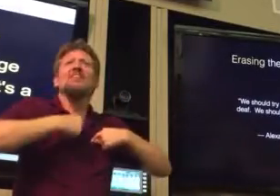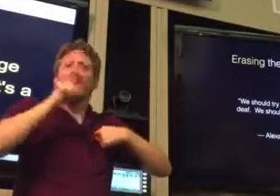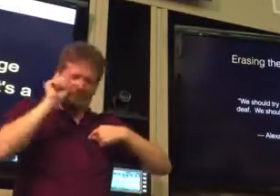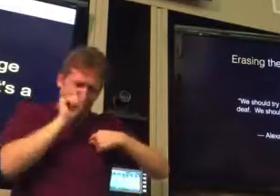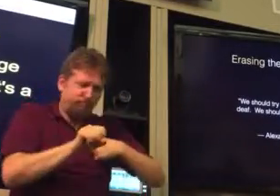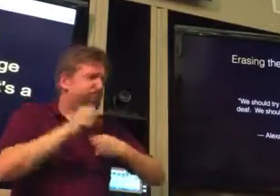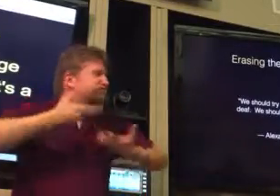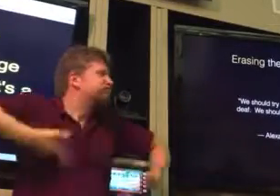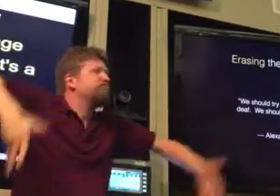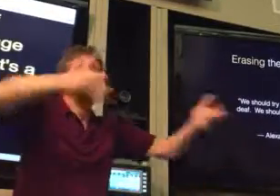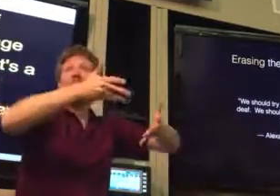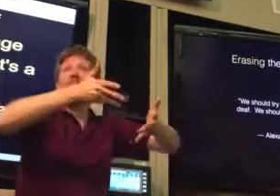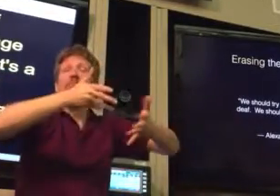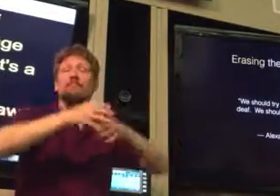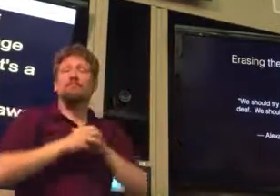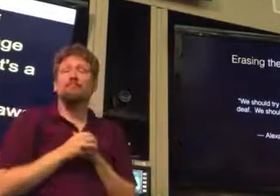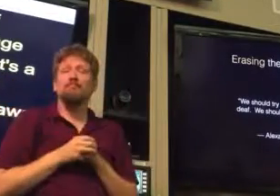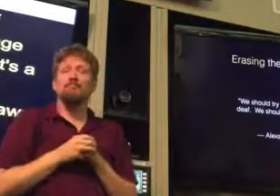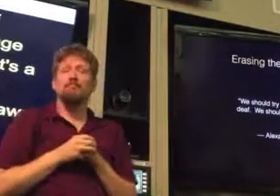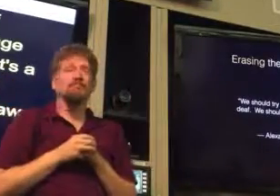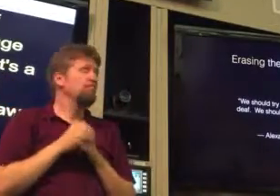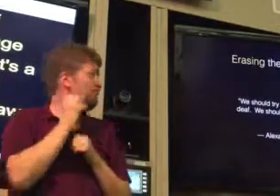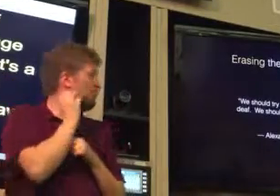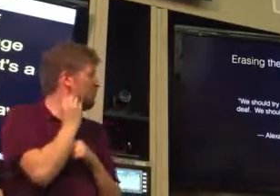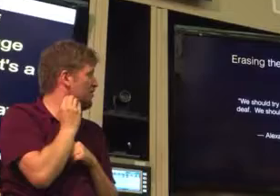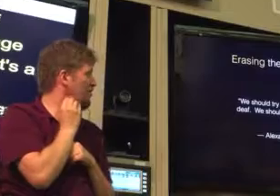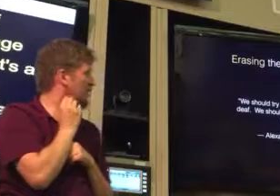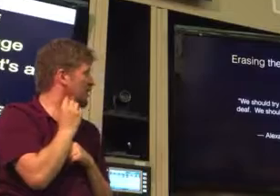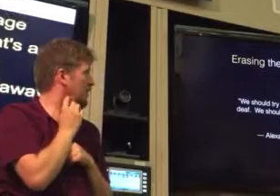I love being deaf. I love deaf people. I love the community.